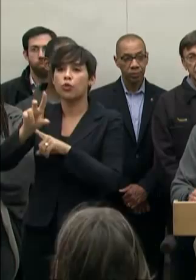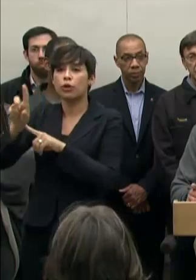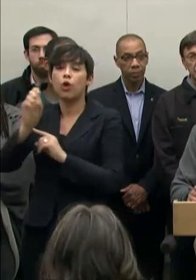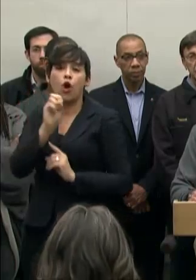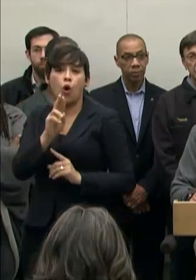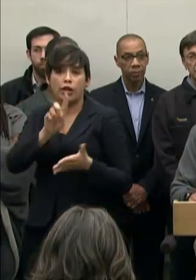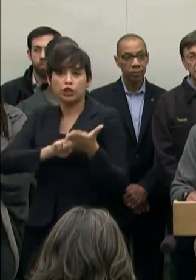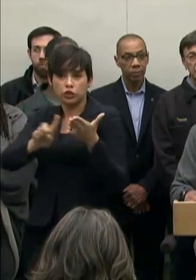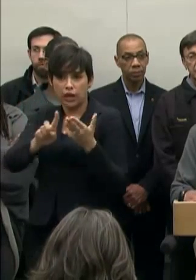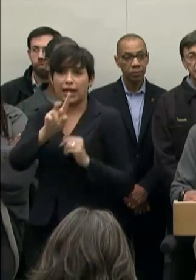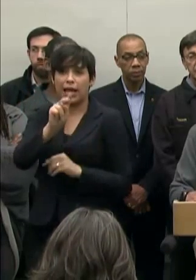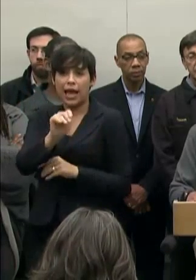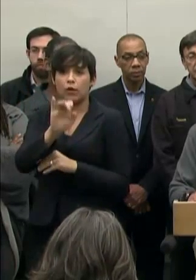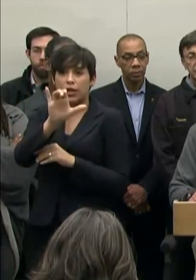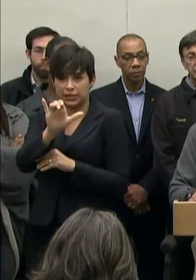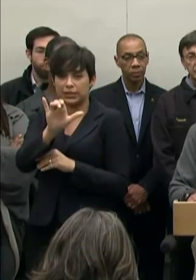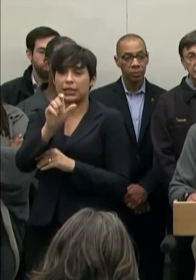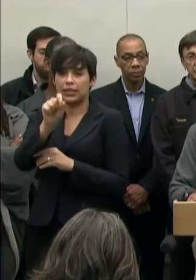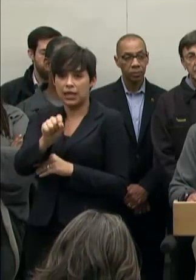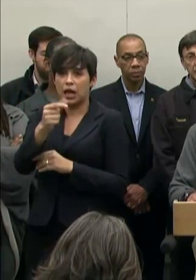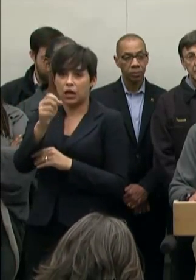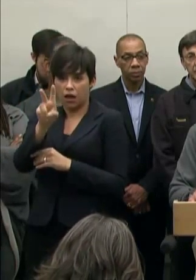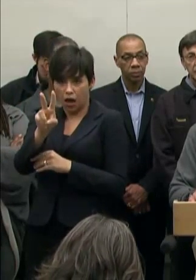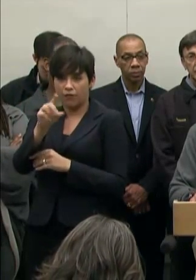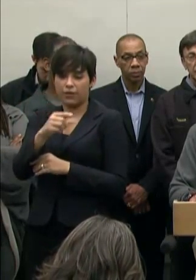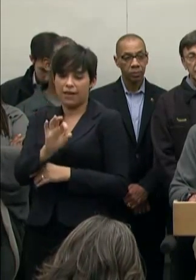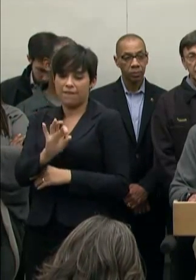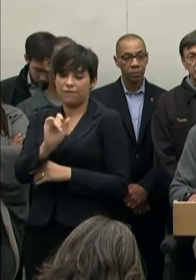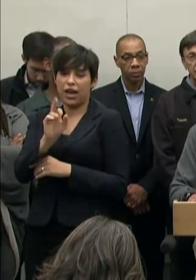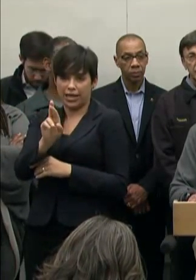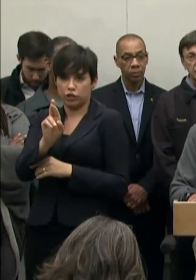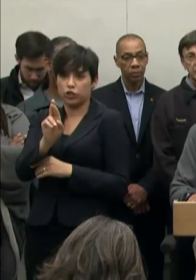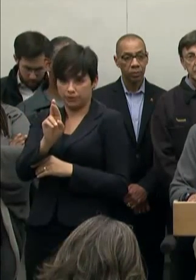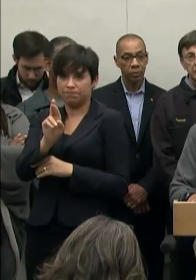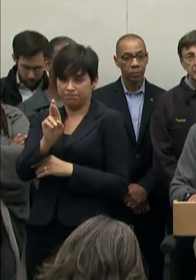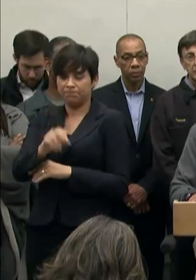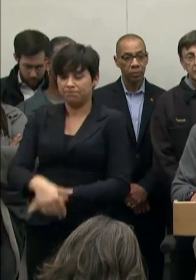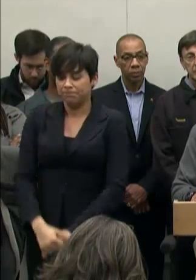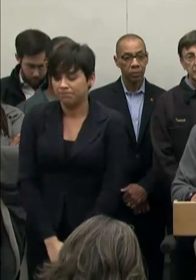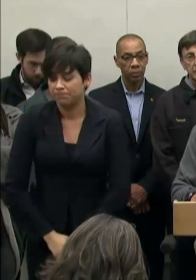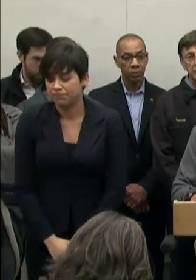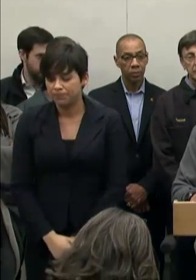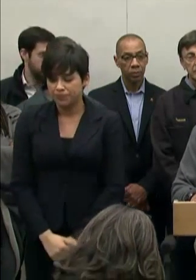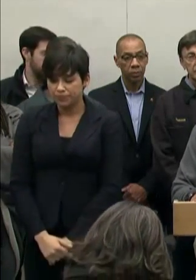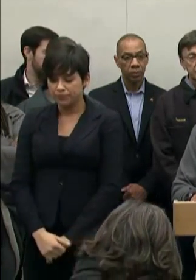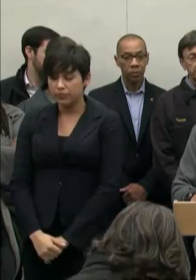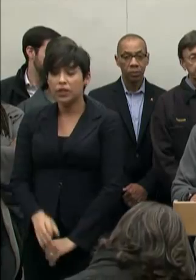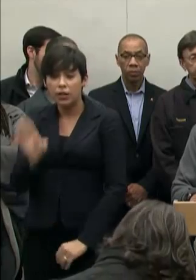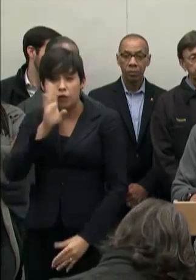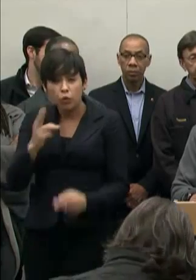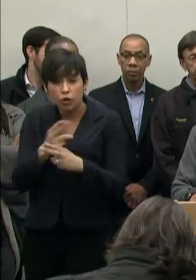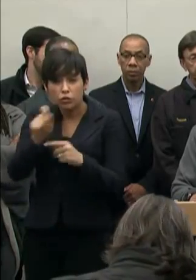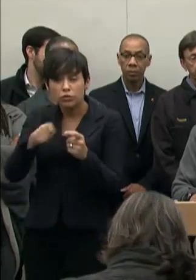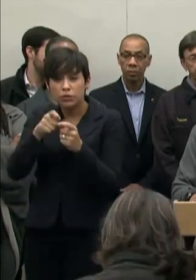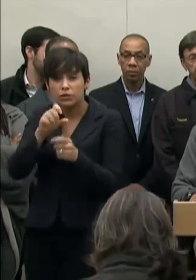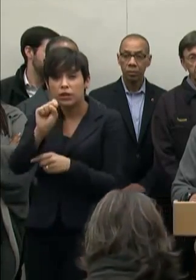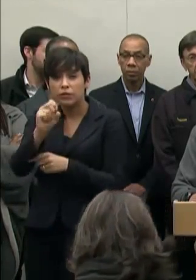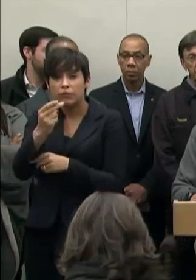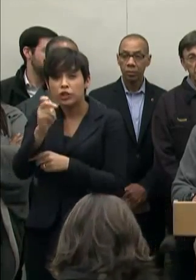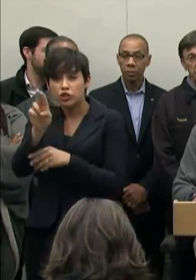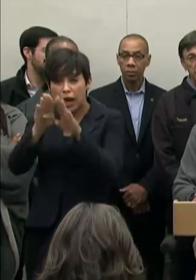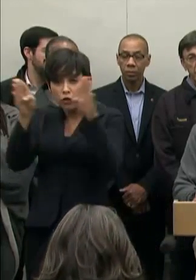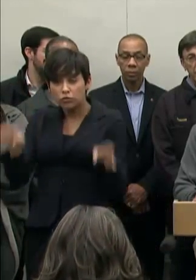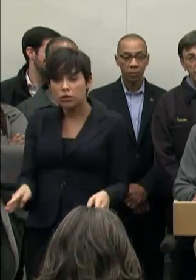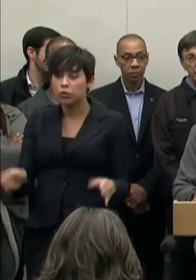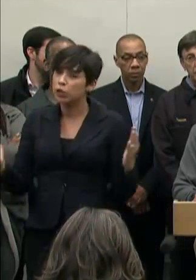311 or, as I said, the finder on NYC.gov. If you're going to use one of these shelters, we strongly urge you to get there